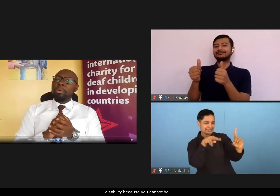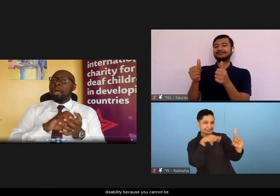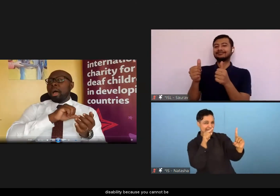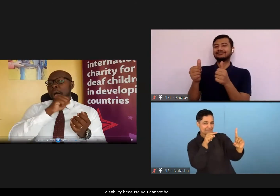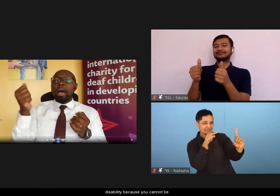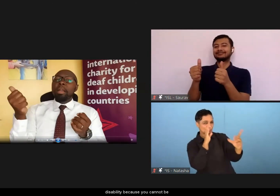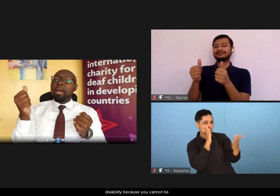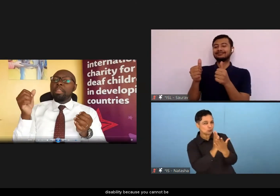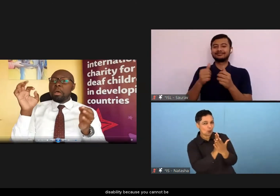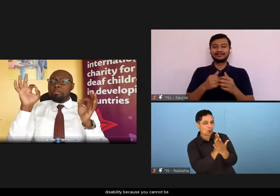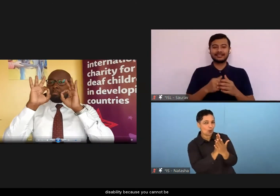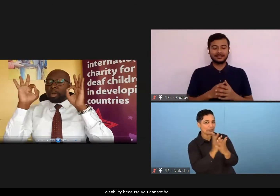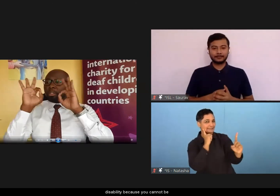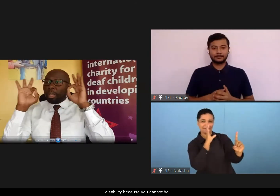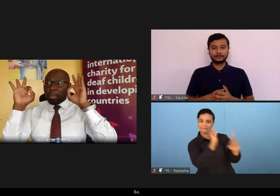So,